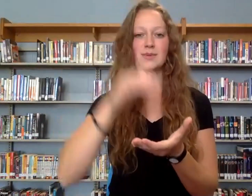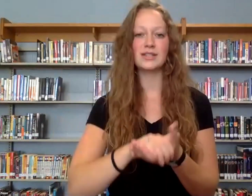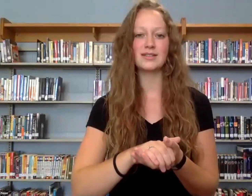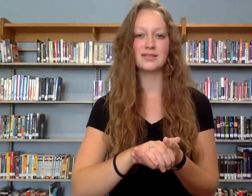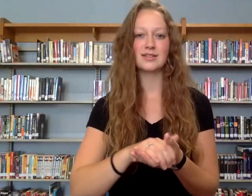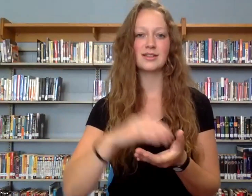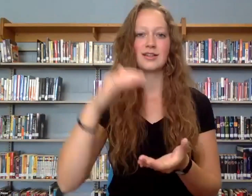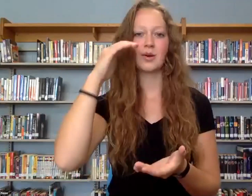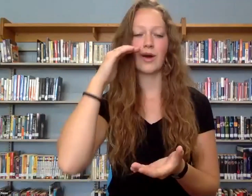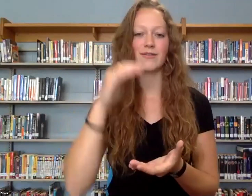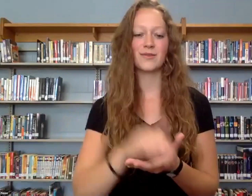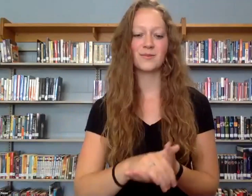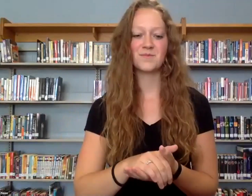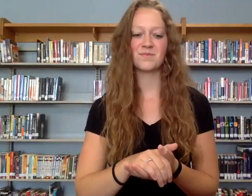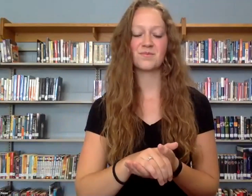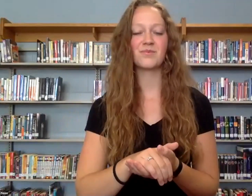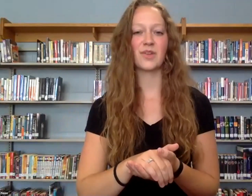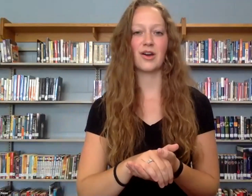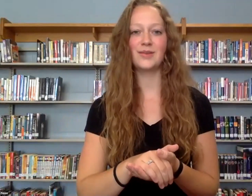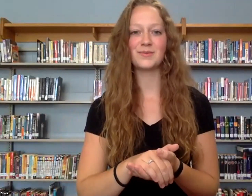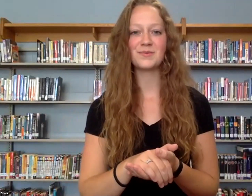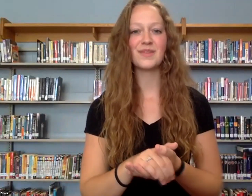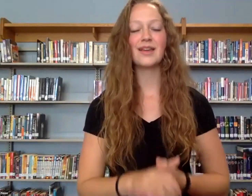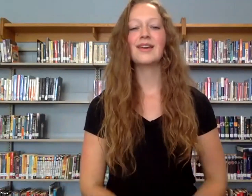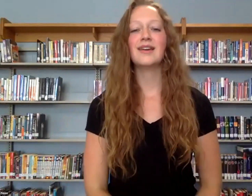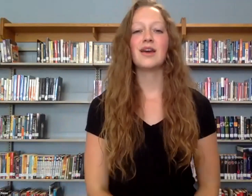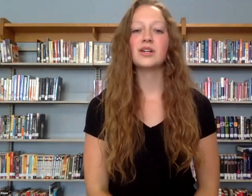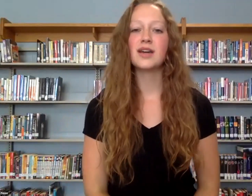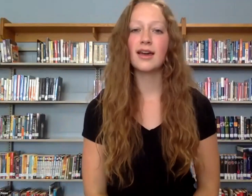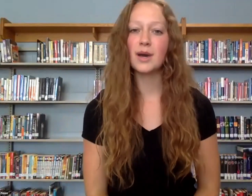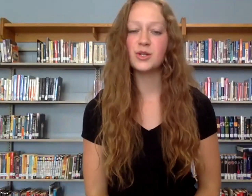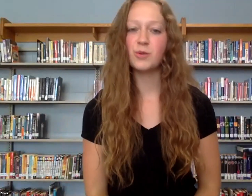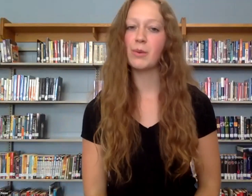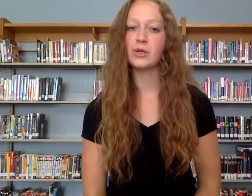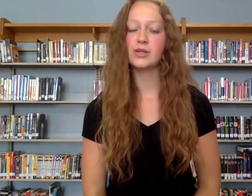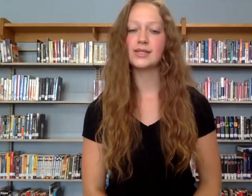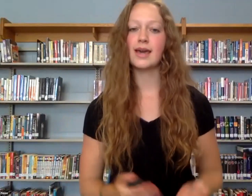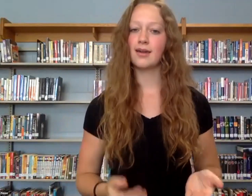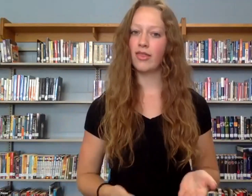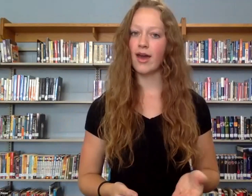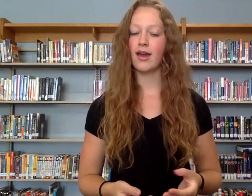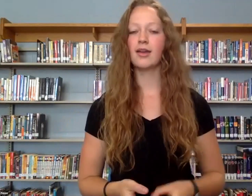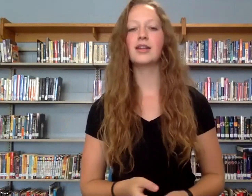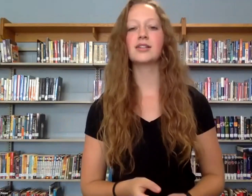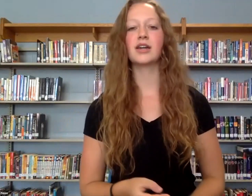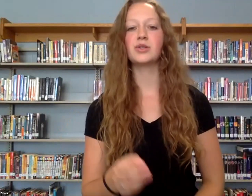husband, wife. All right? Now, when you're talking about 2 people, you can say they, and here's how you do it. You